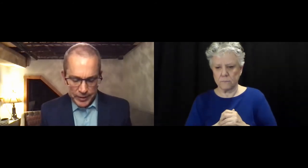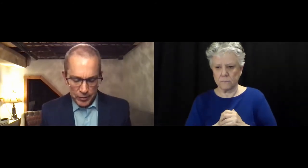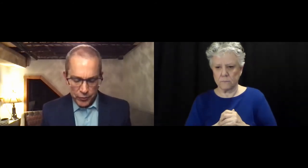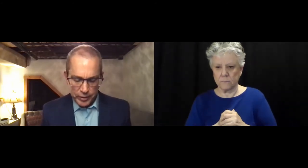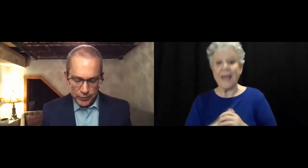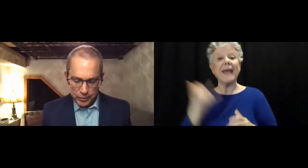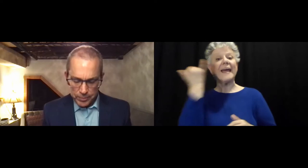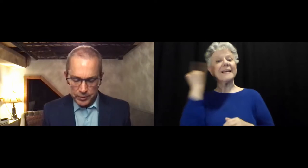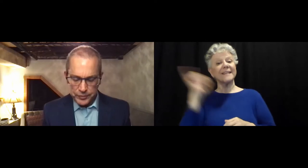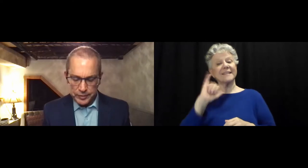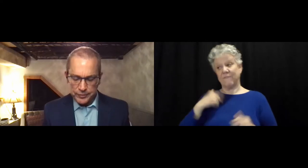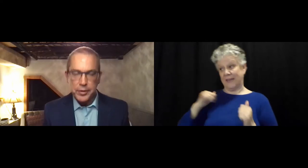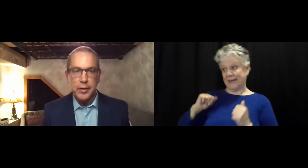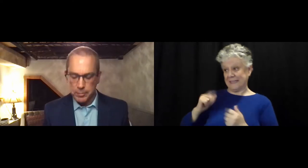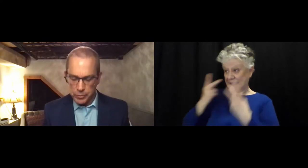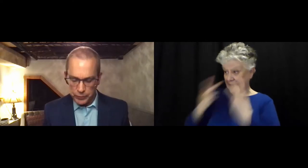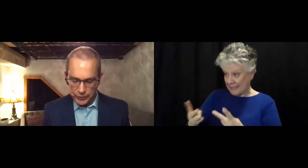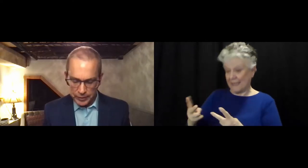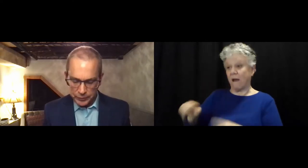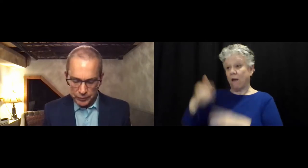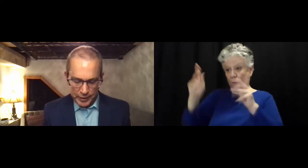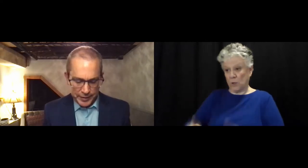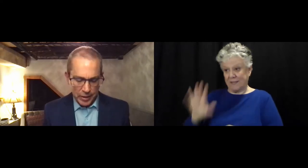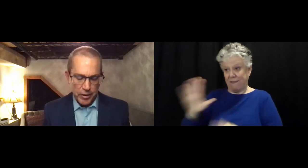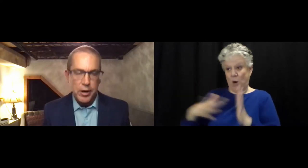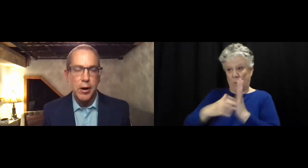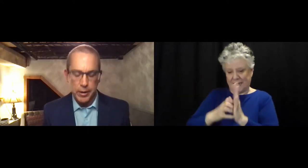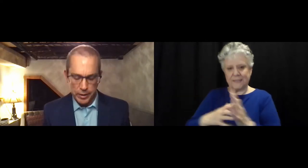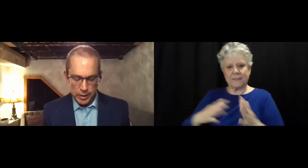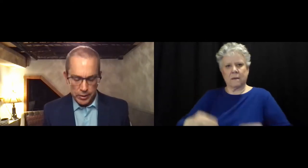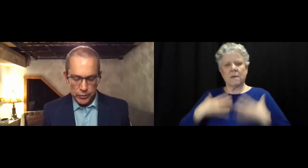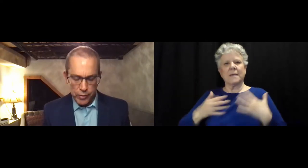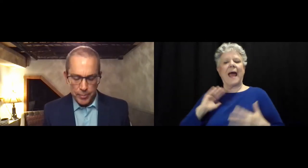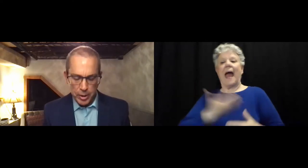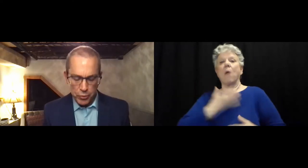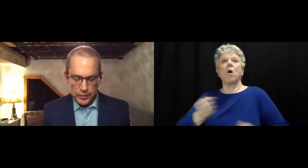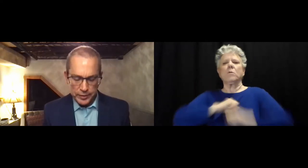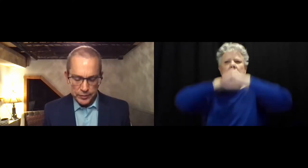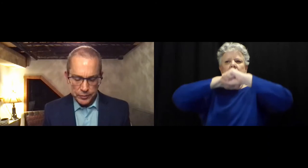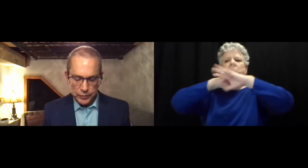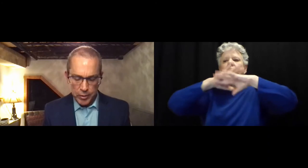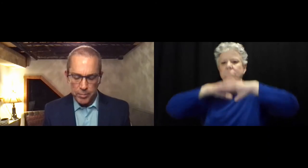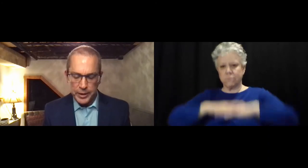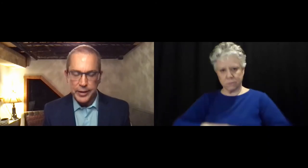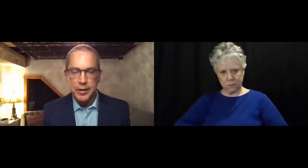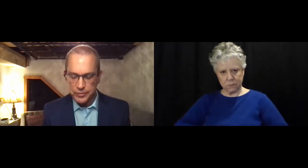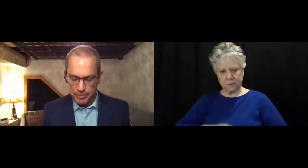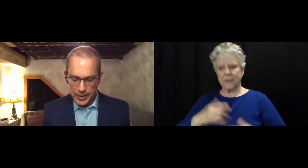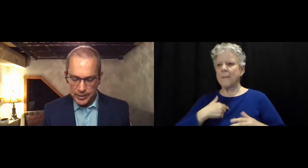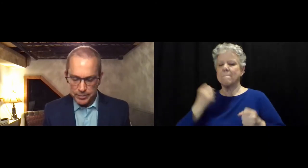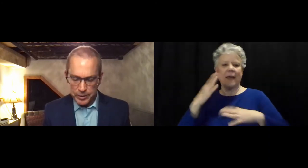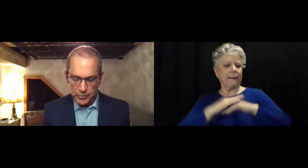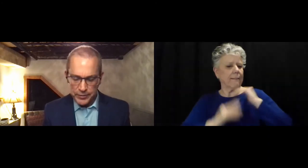if encountering the vulnerabilities of another moves us to let down our guard, to drop our pretenses, our many layers